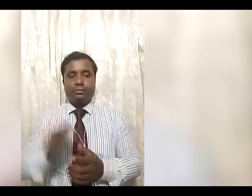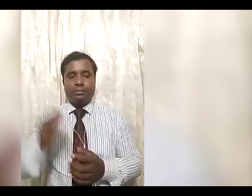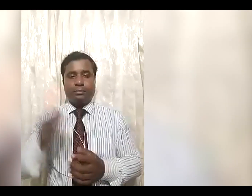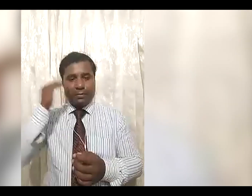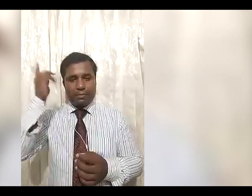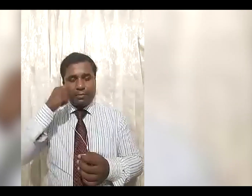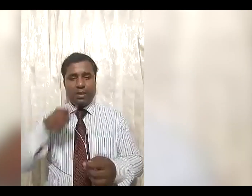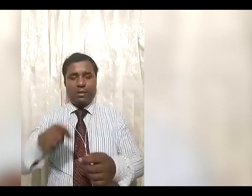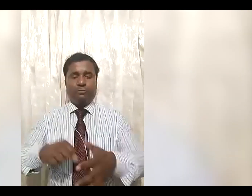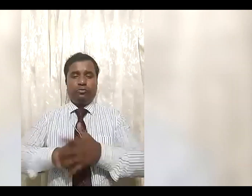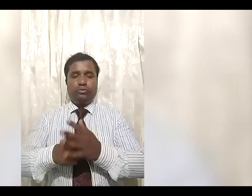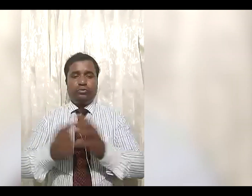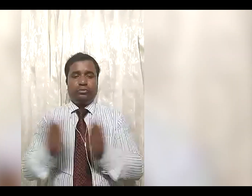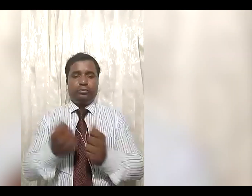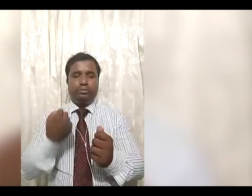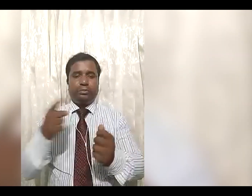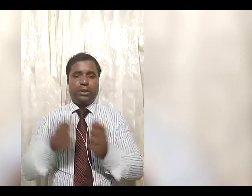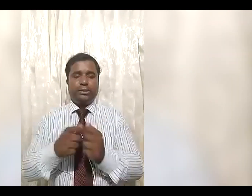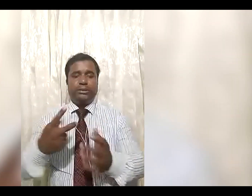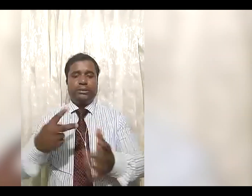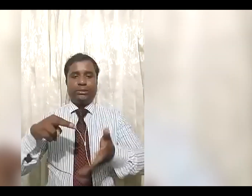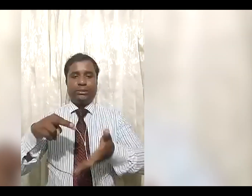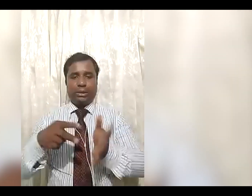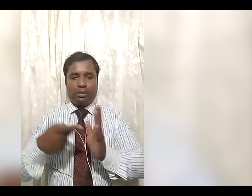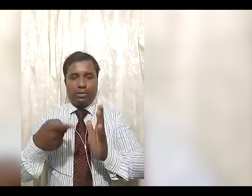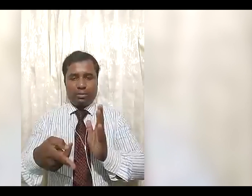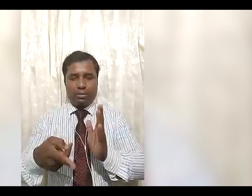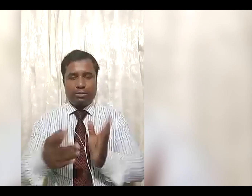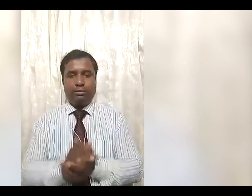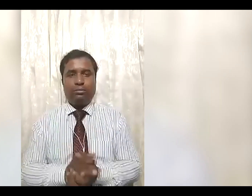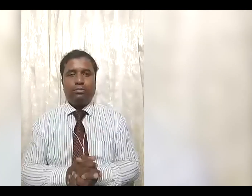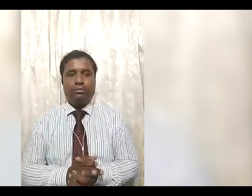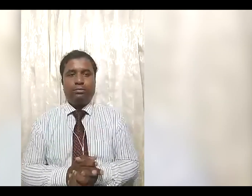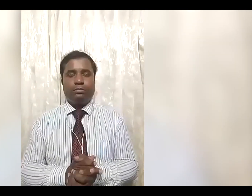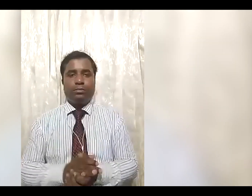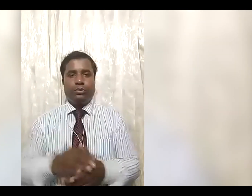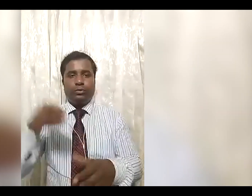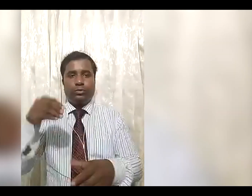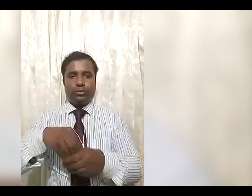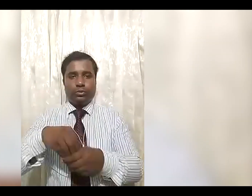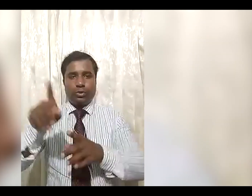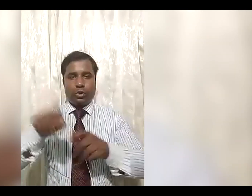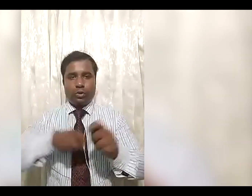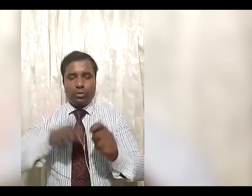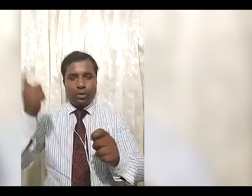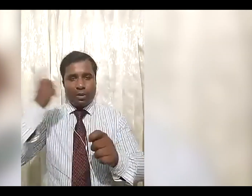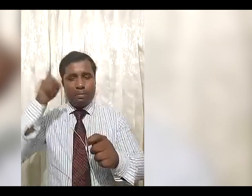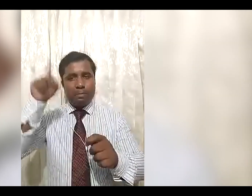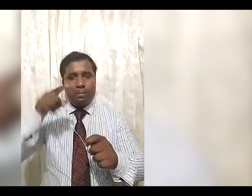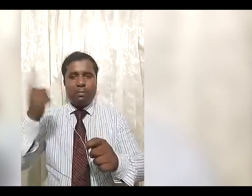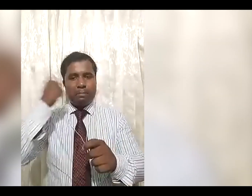issue, but our political parties and election commissions have no ideas about